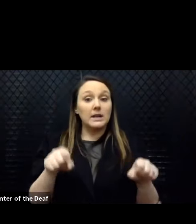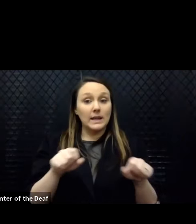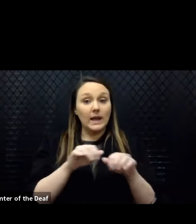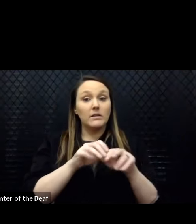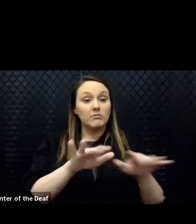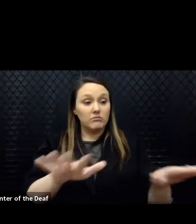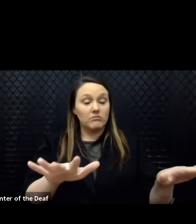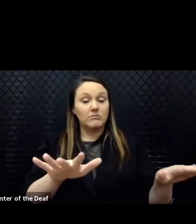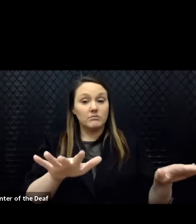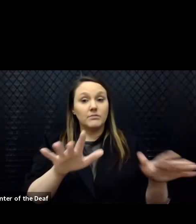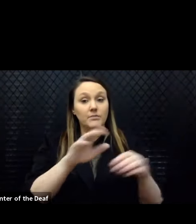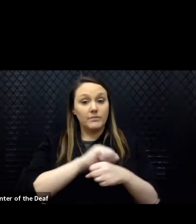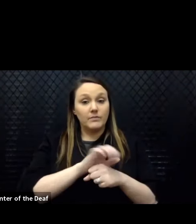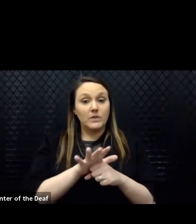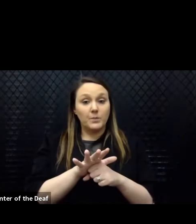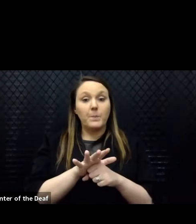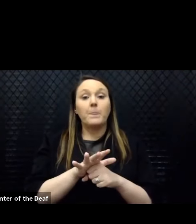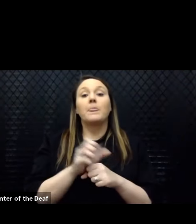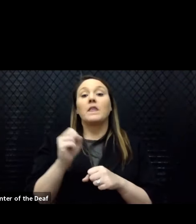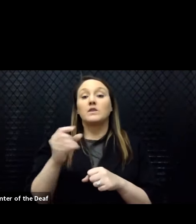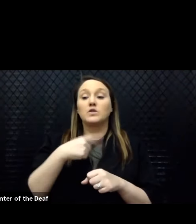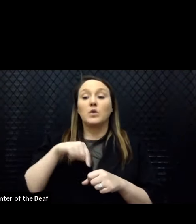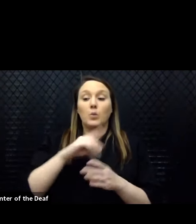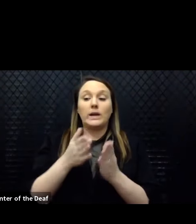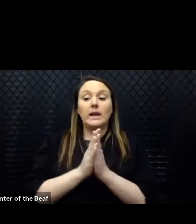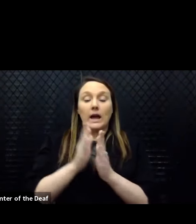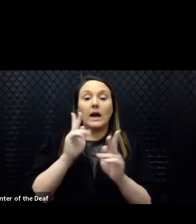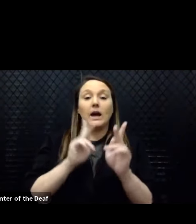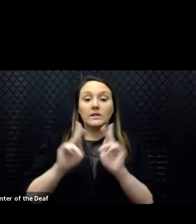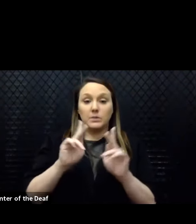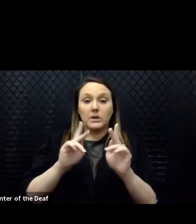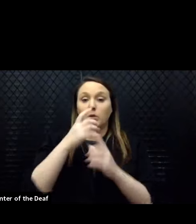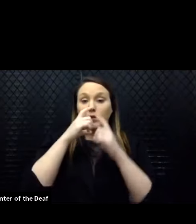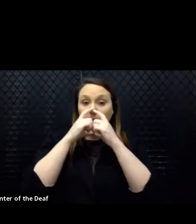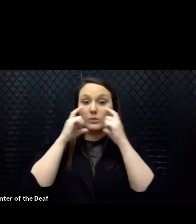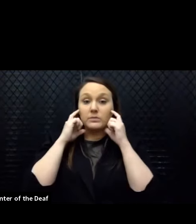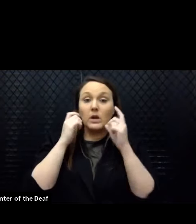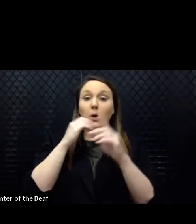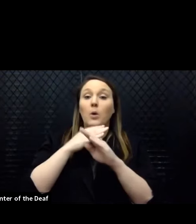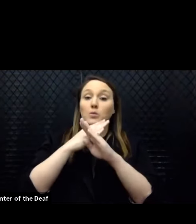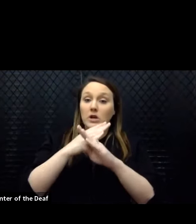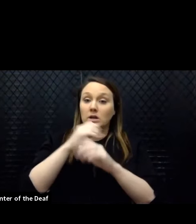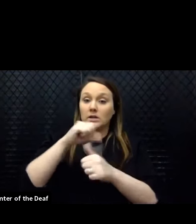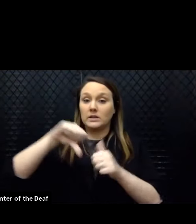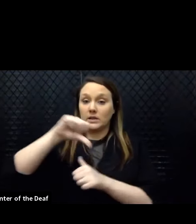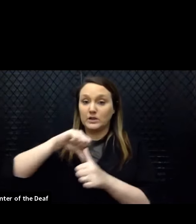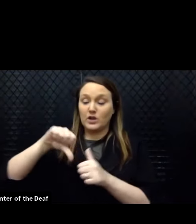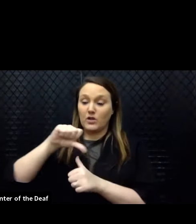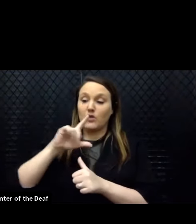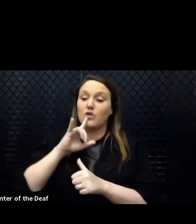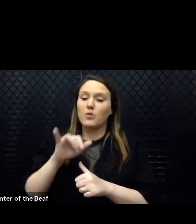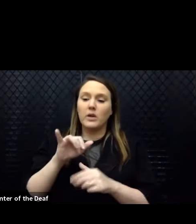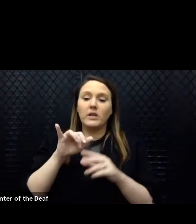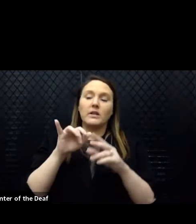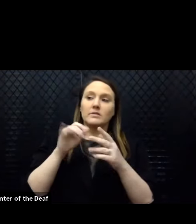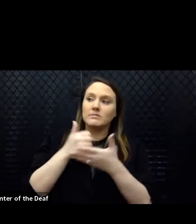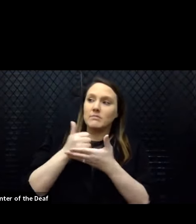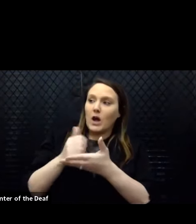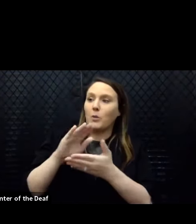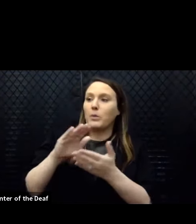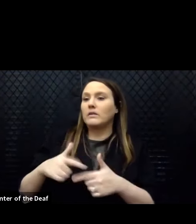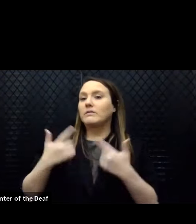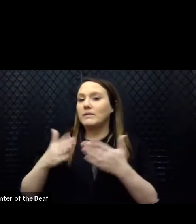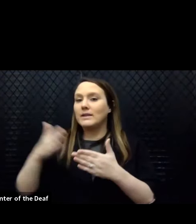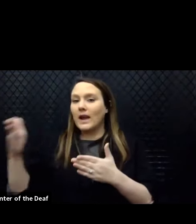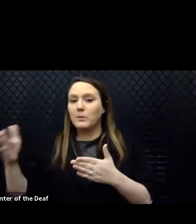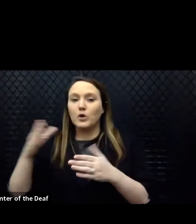disease in this community, and we are asking that people wear masks to help protect each other. It's really about looking out for your neighbors and your friends and your loved ones and